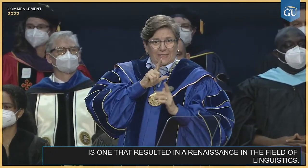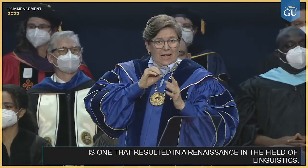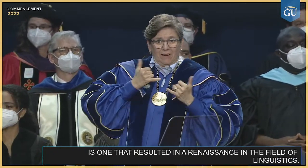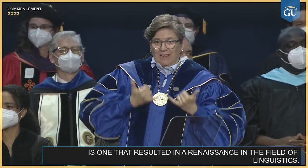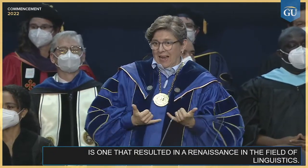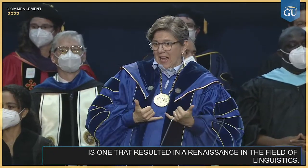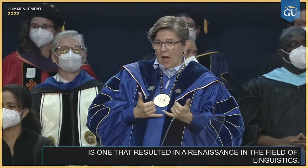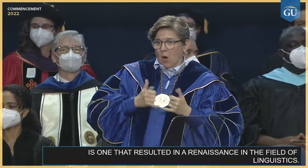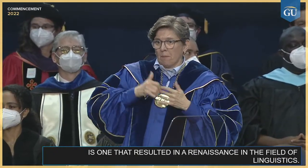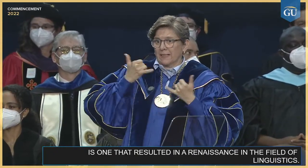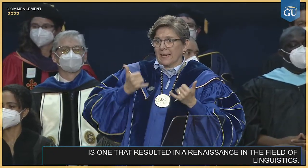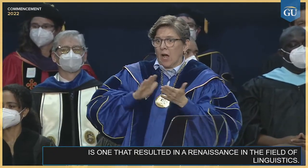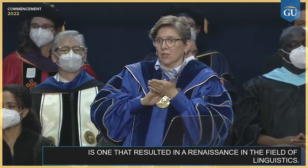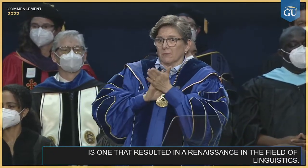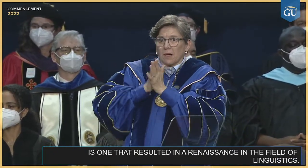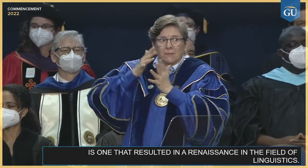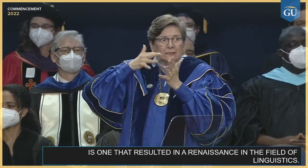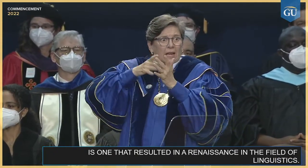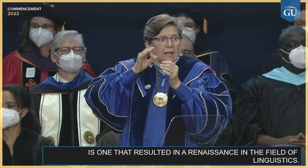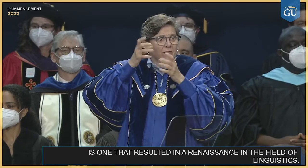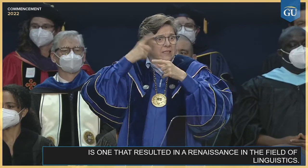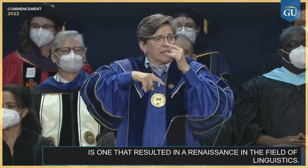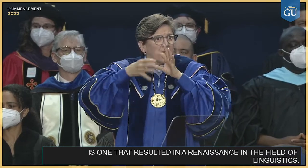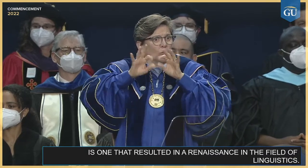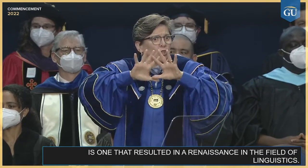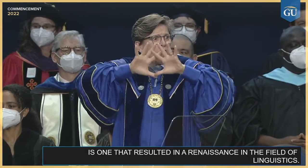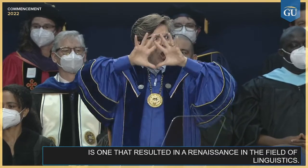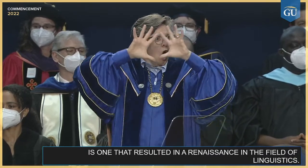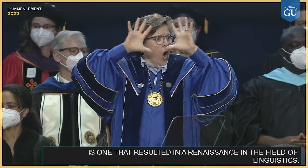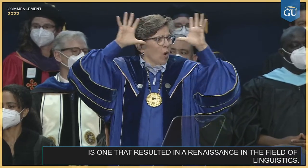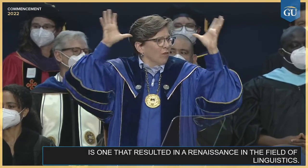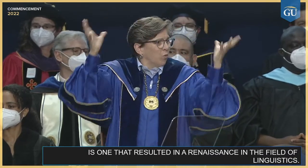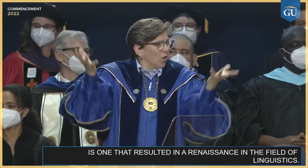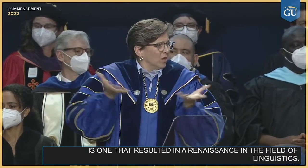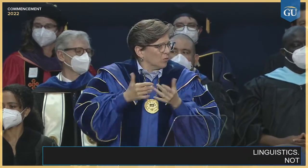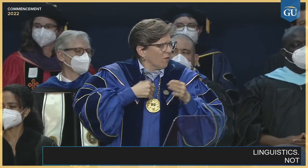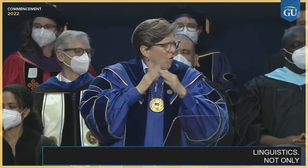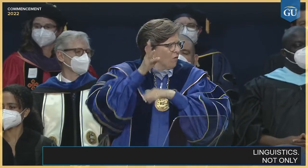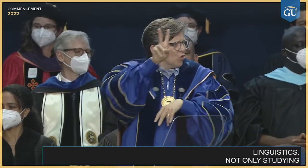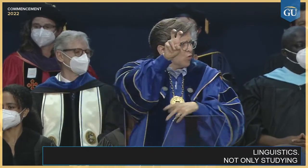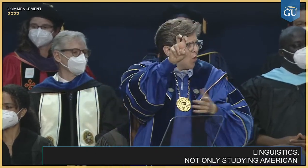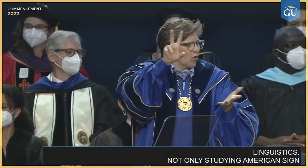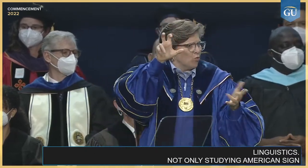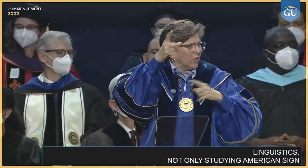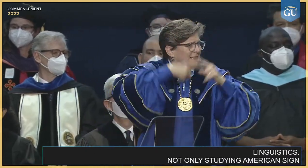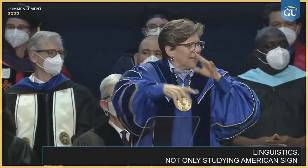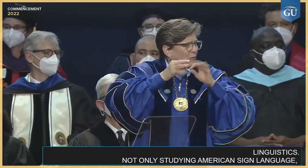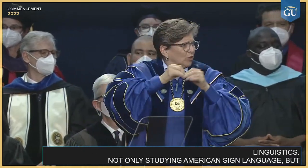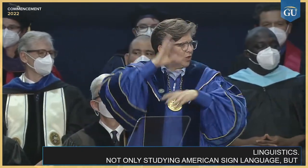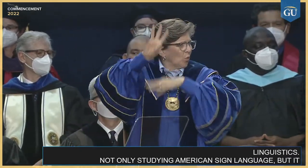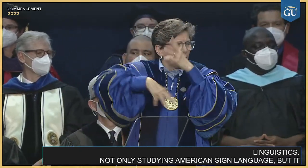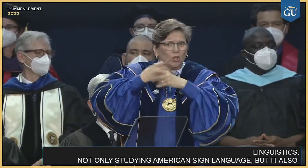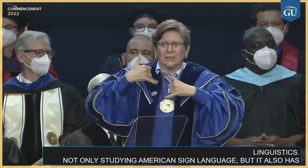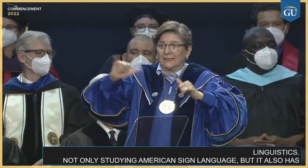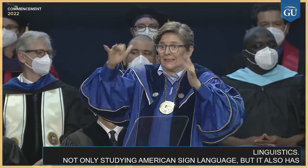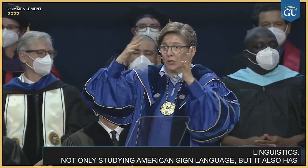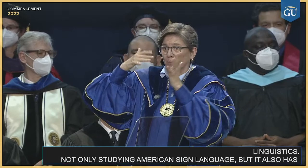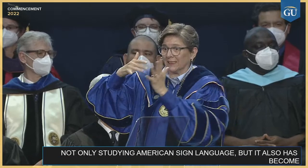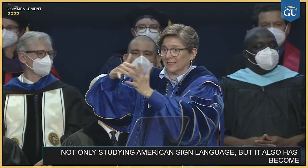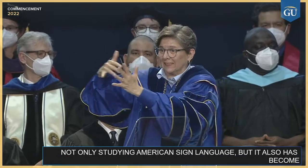Not only studying American Sign Language, but it also has become the study of different sign languages all across the world, which there